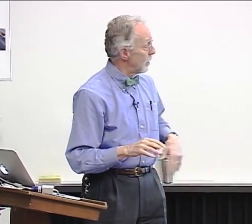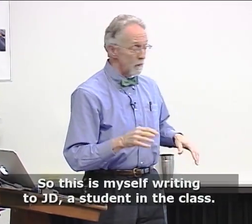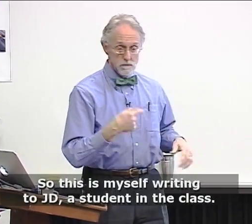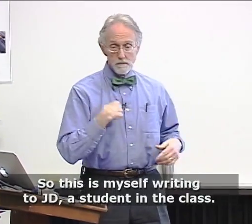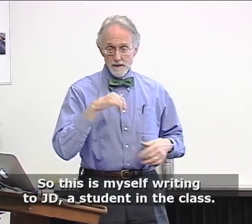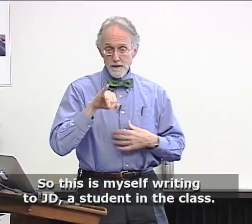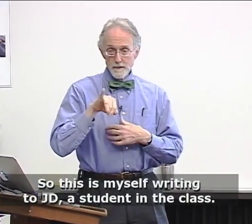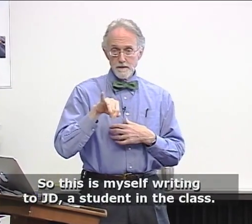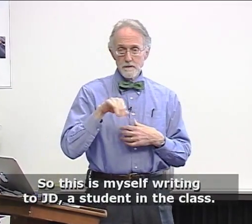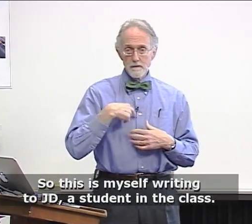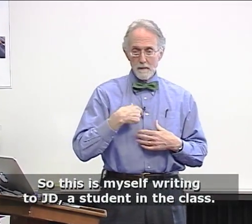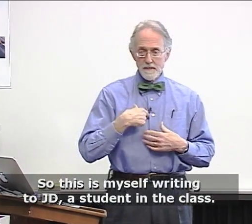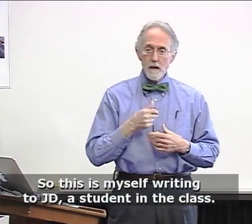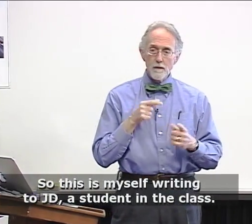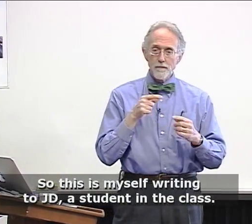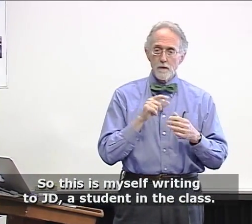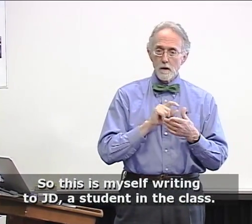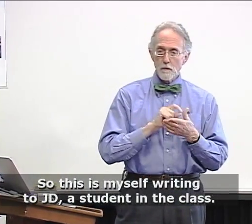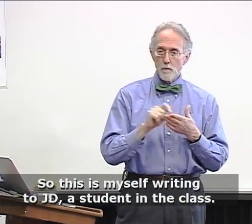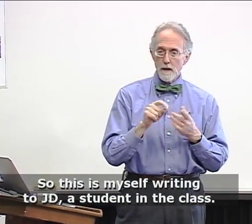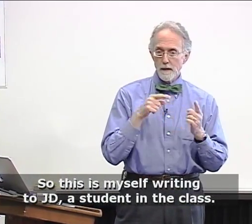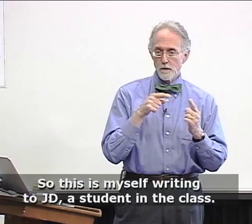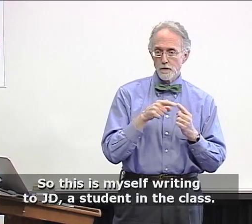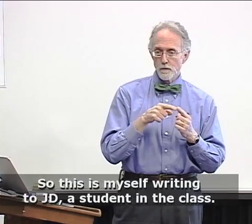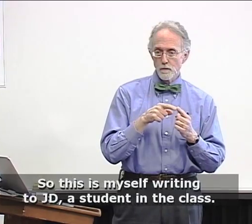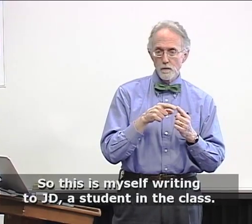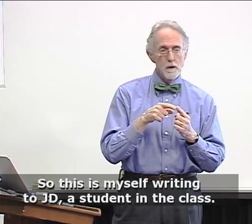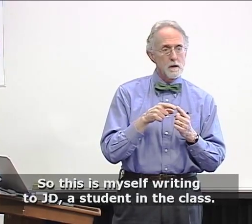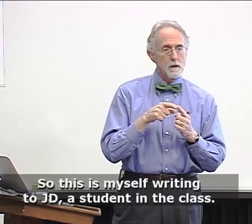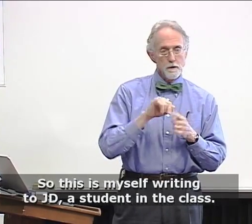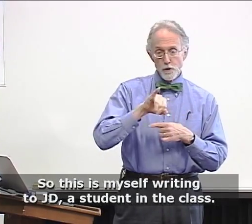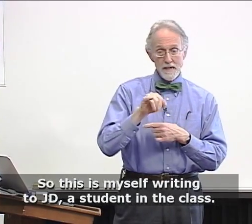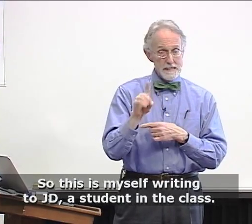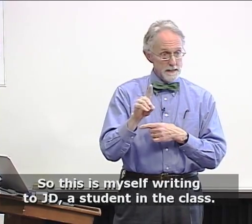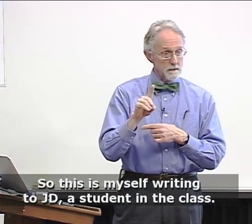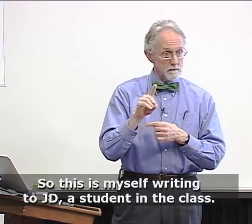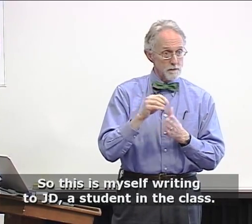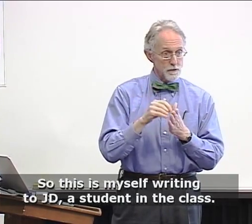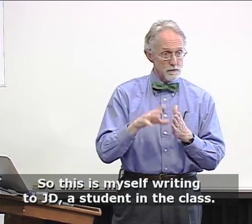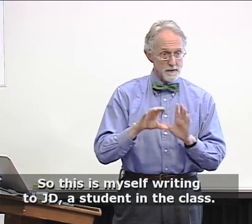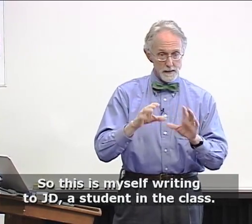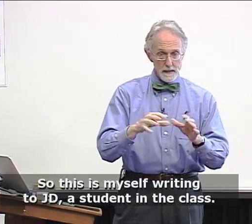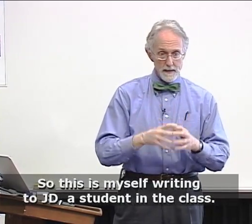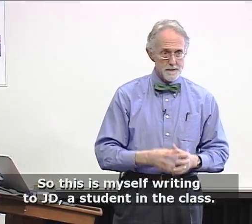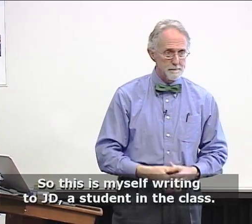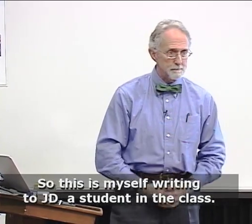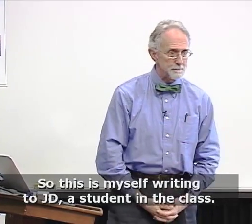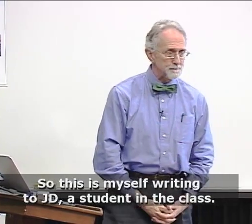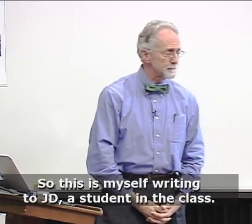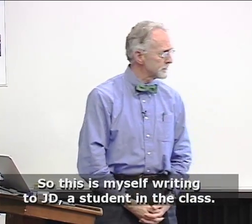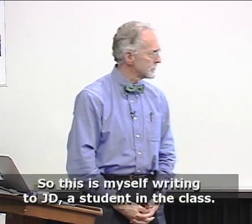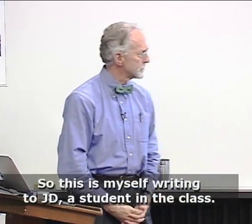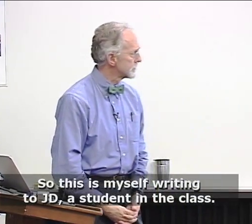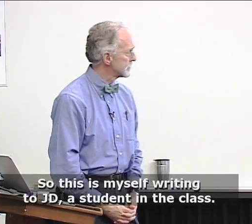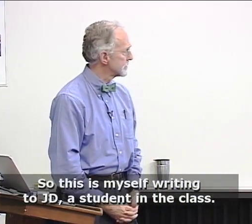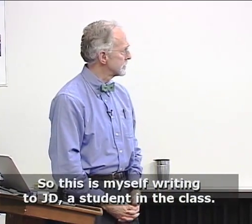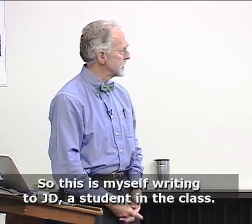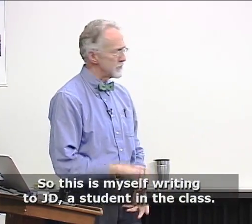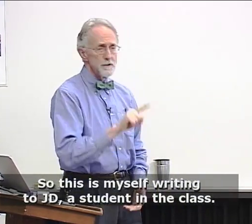So this is myself writing to JD, the student in the class. This is the